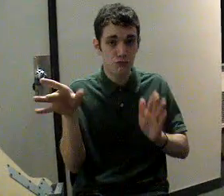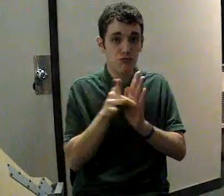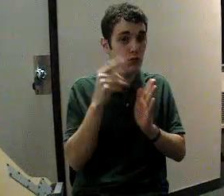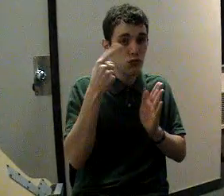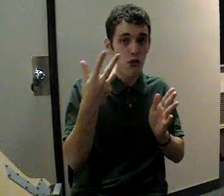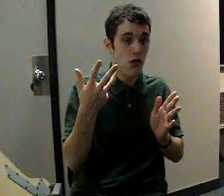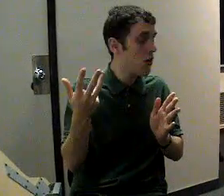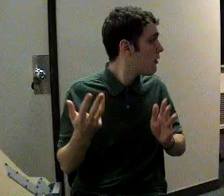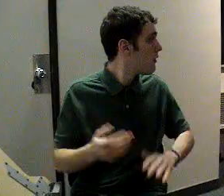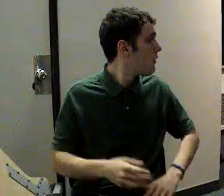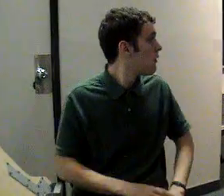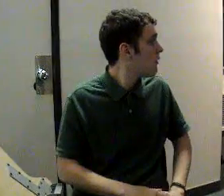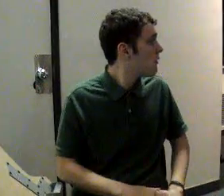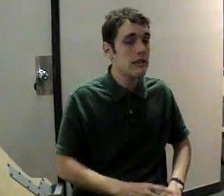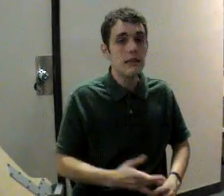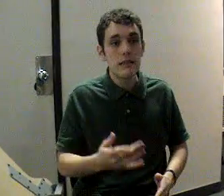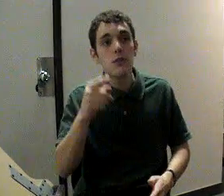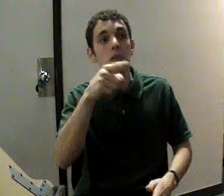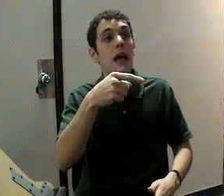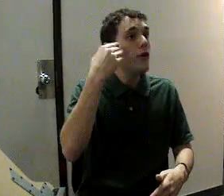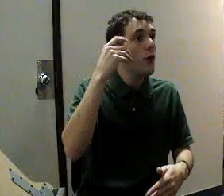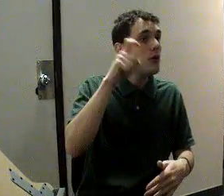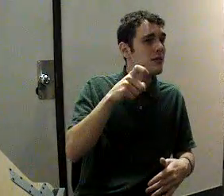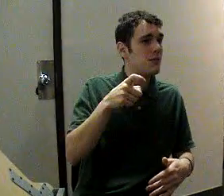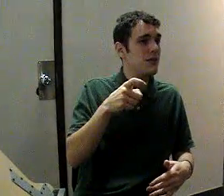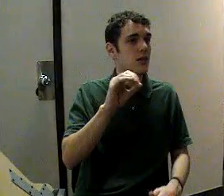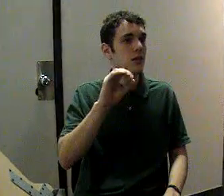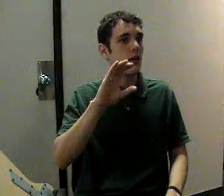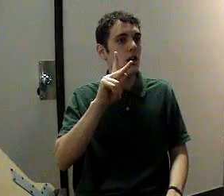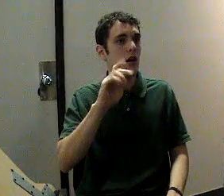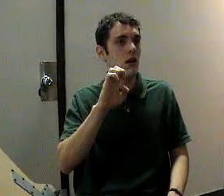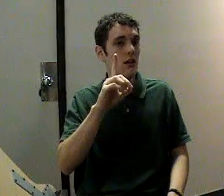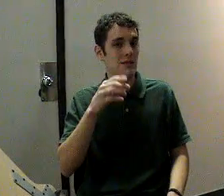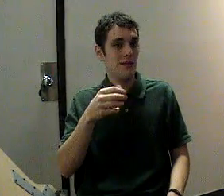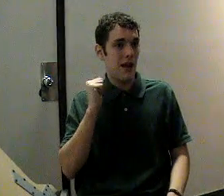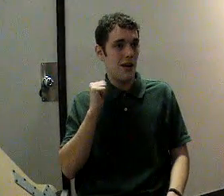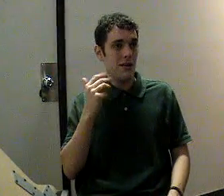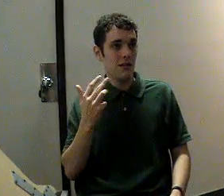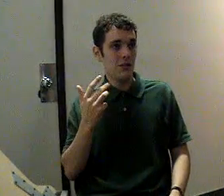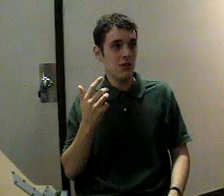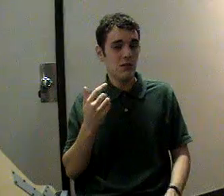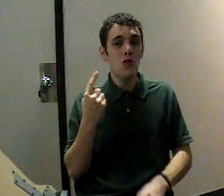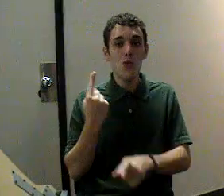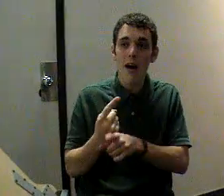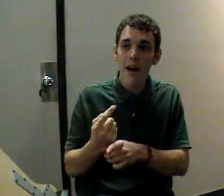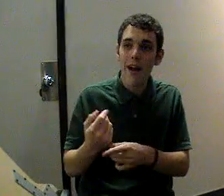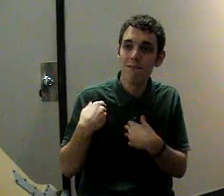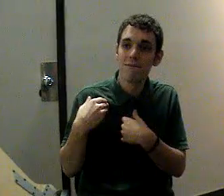Well, I'm just saying, I know it has to be cocked back. Right, But it's in the high energy state. Okay. Okay, so that's exactly what